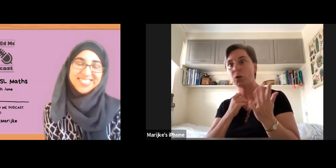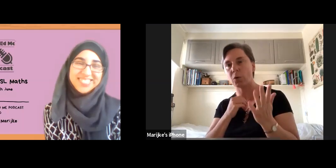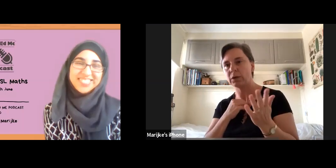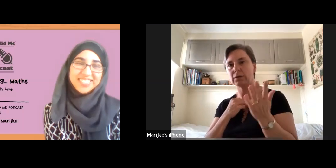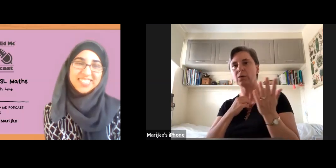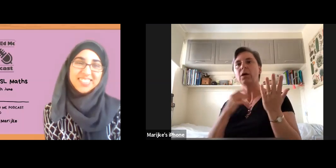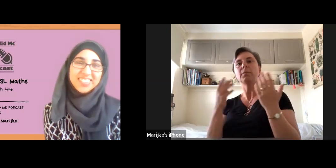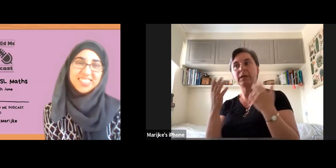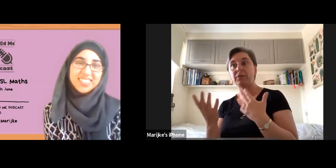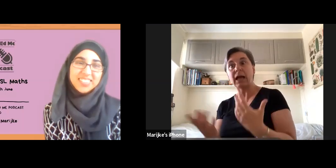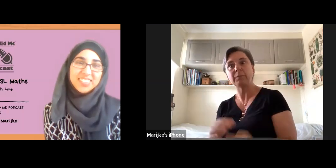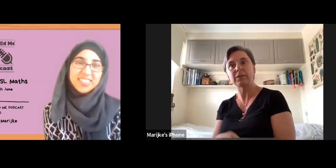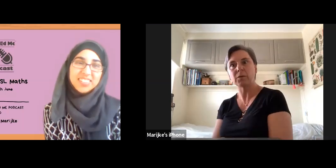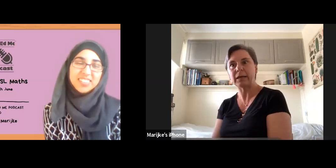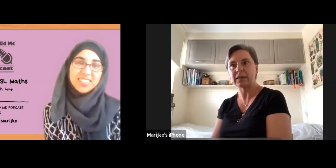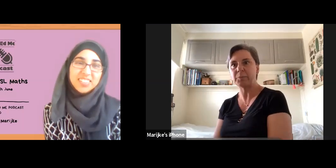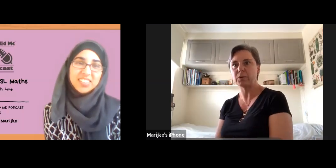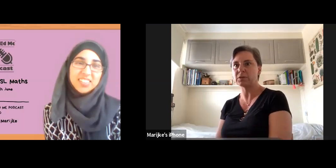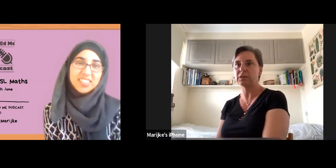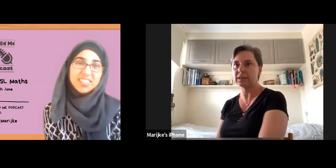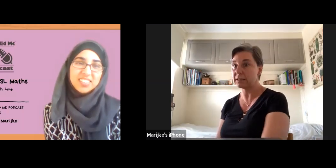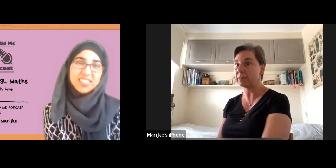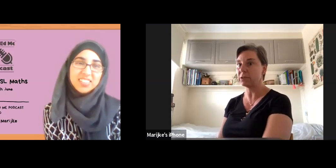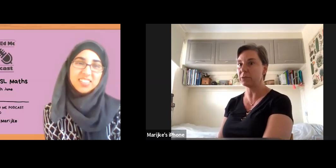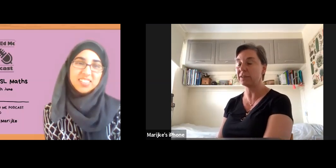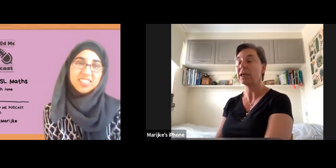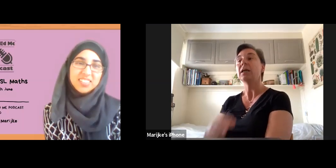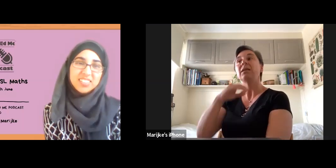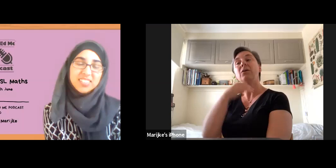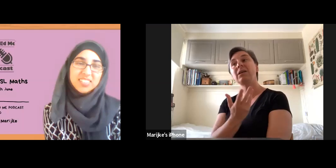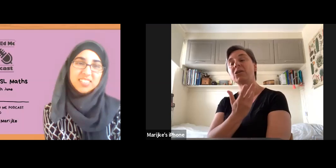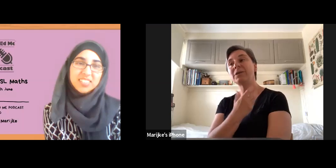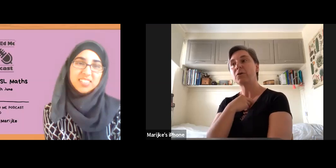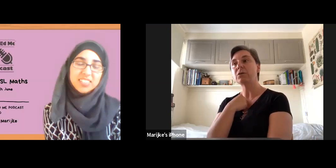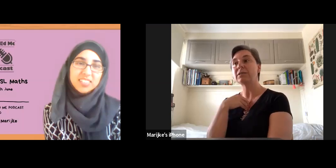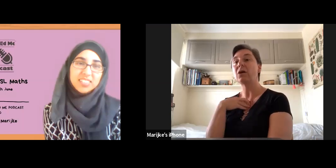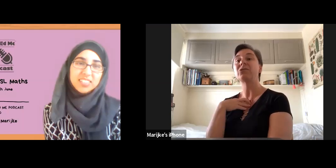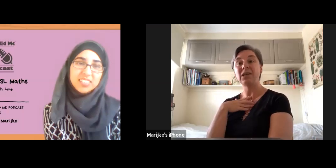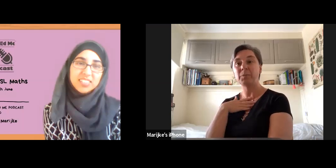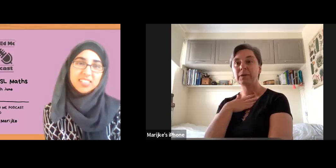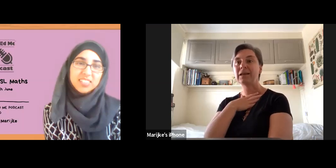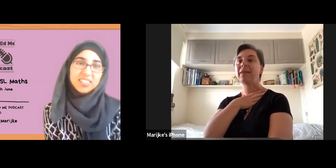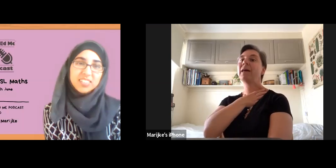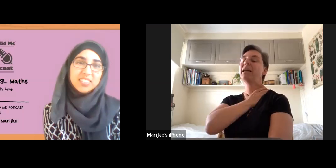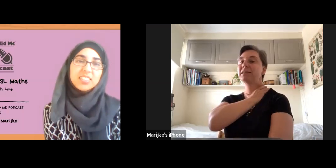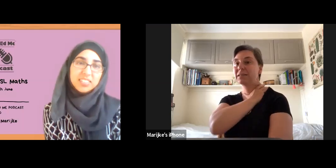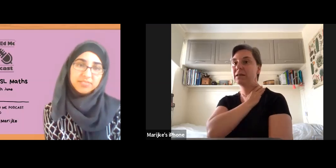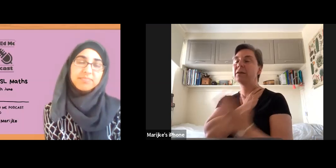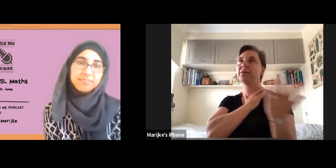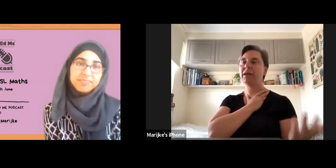No. But if you can be taught by a deaf person, it's absolutely brilliant. The only issue is, of course, it's not cheap. And that is another thing.